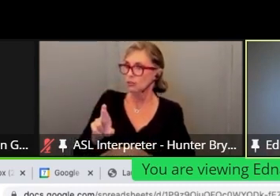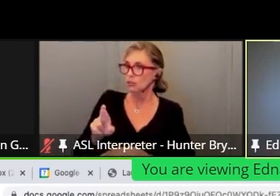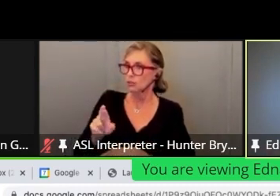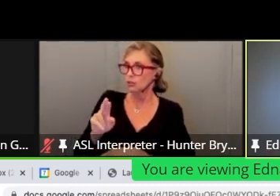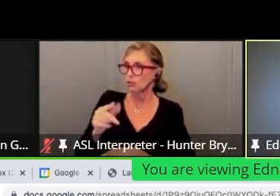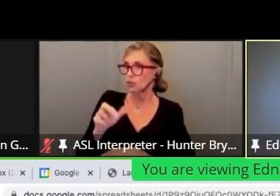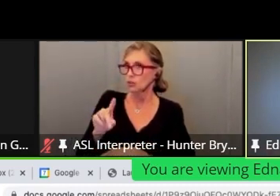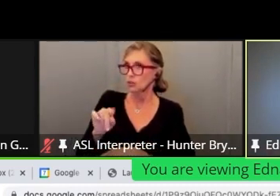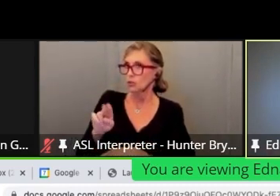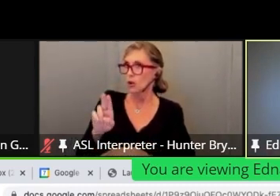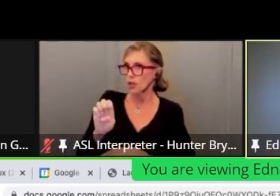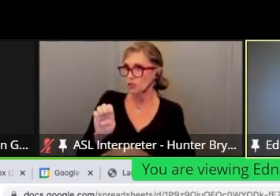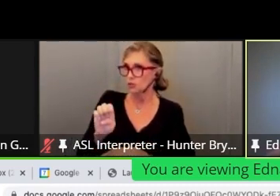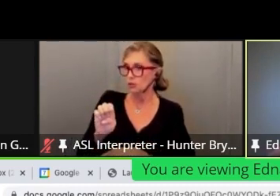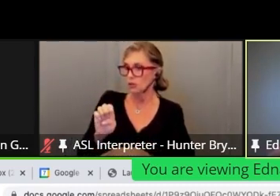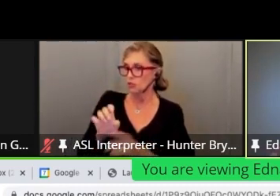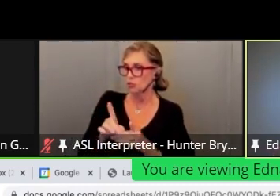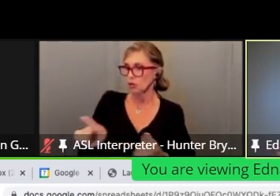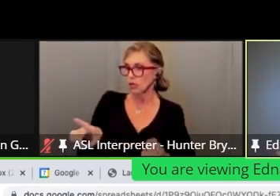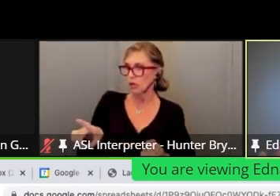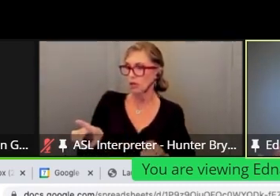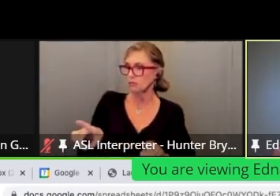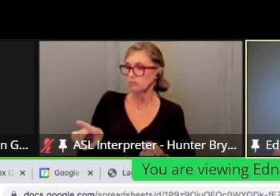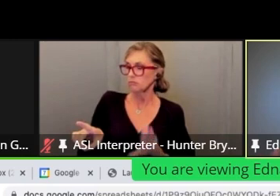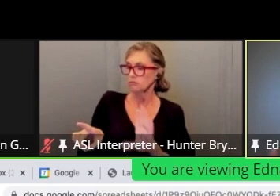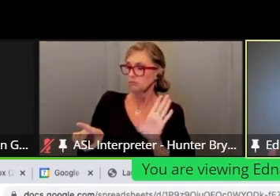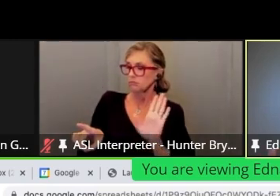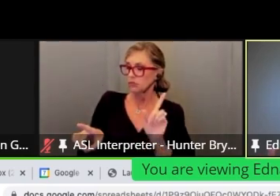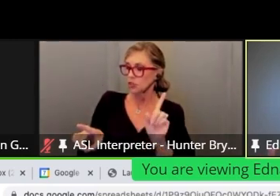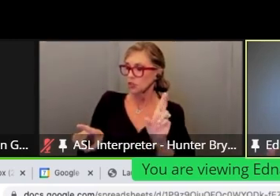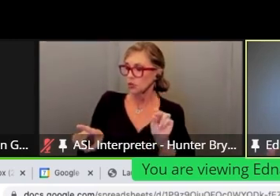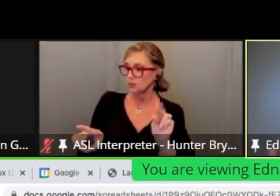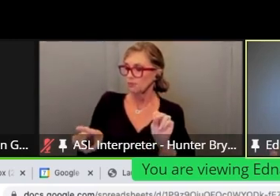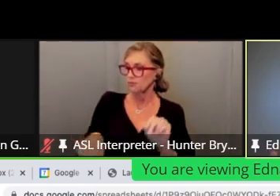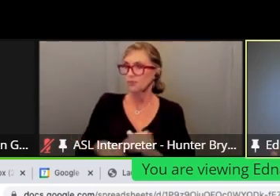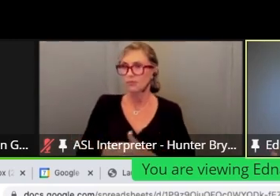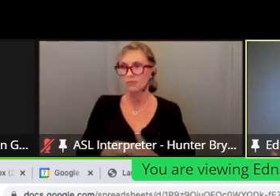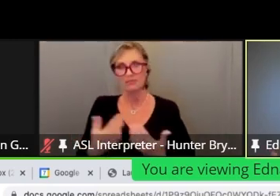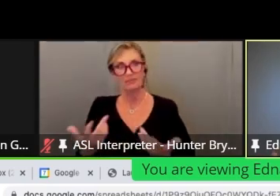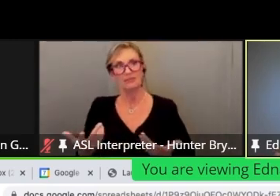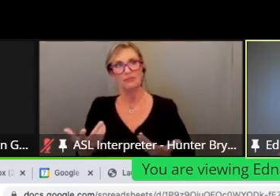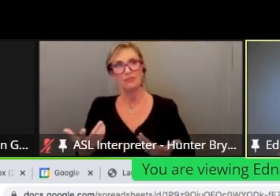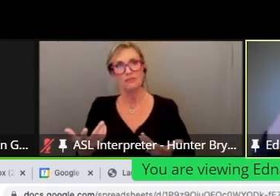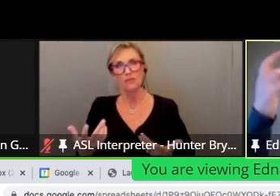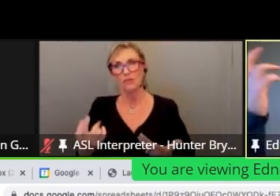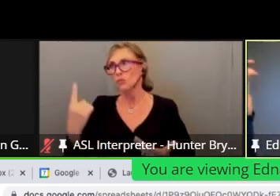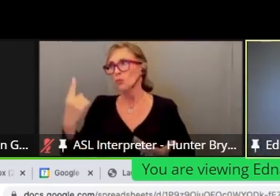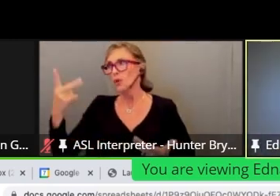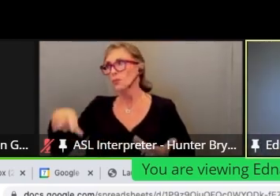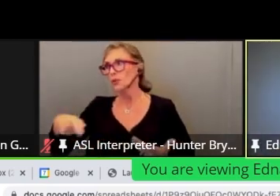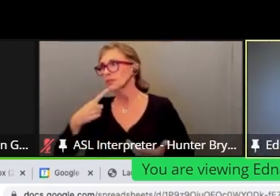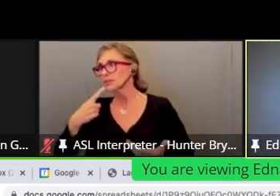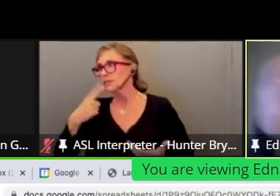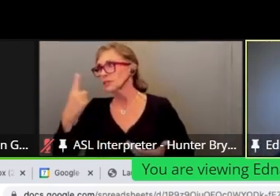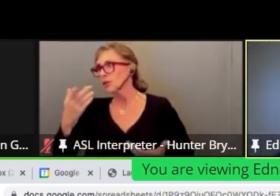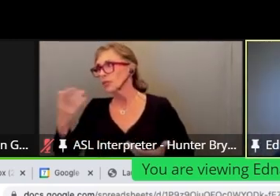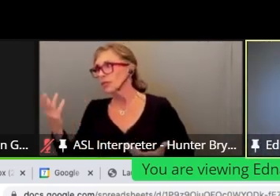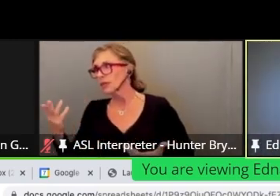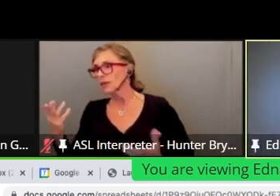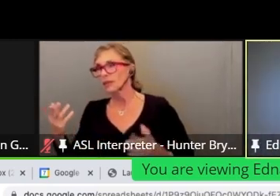so it's this idea that there are one person saying one thing and another group is saying